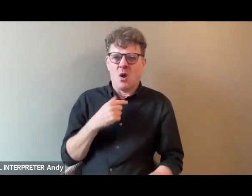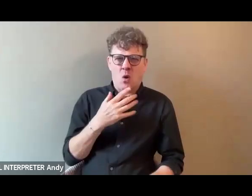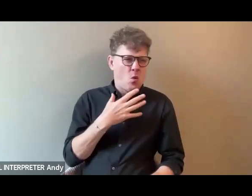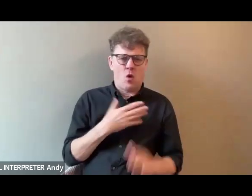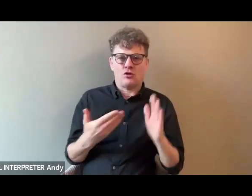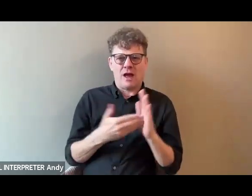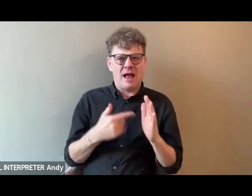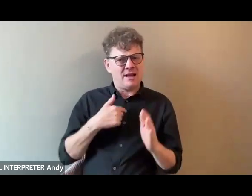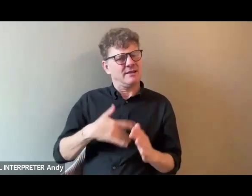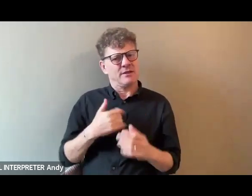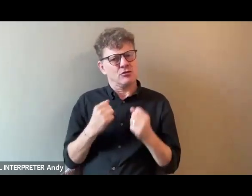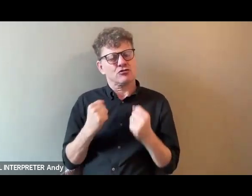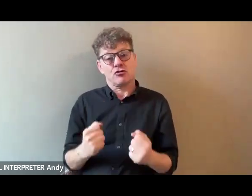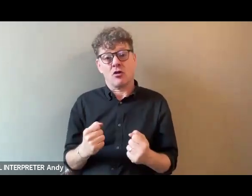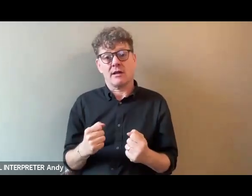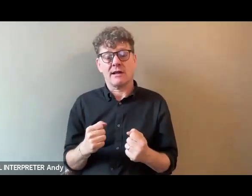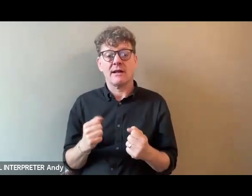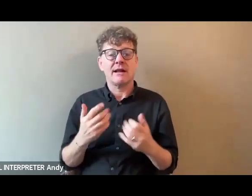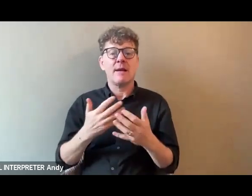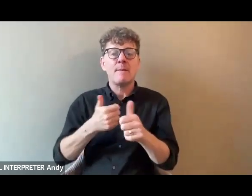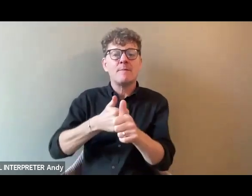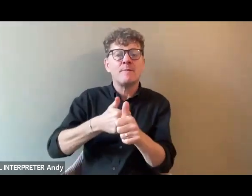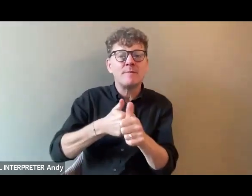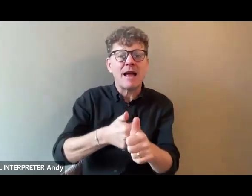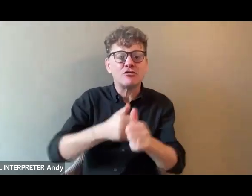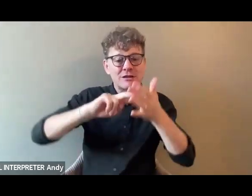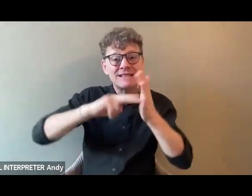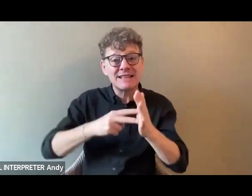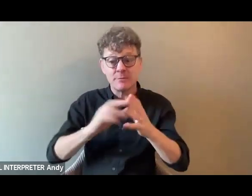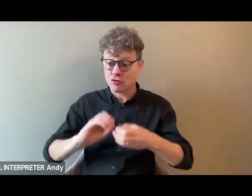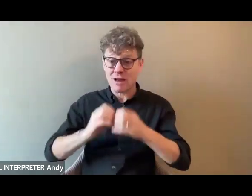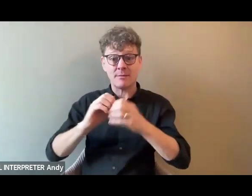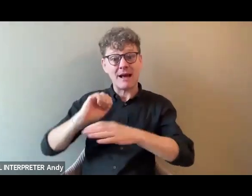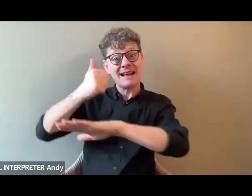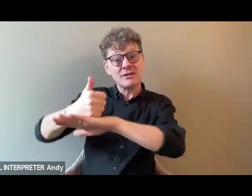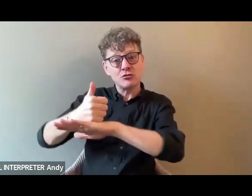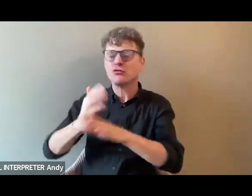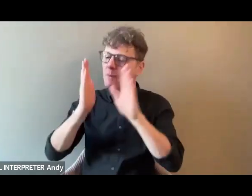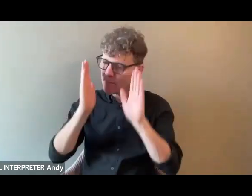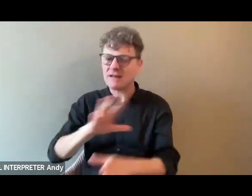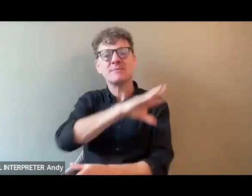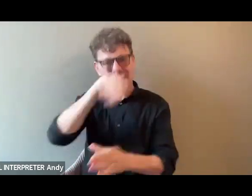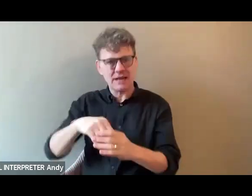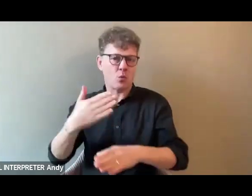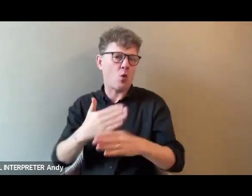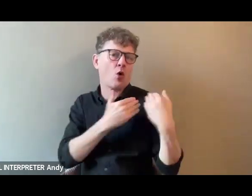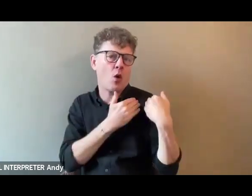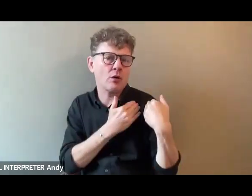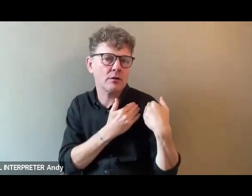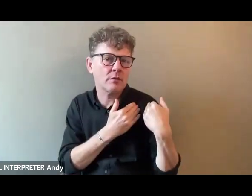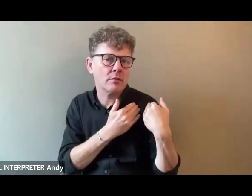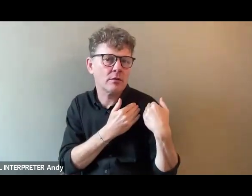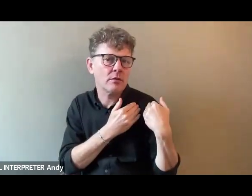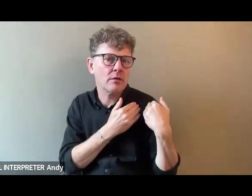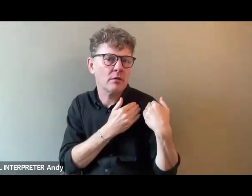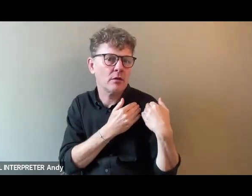really strongly about, any mentoring scheme created by an institution, it has to be workloaded, and the people involved have to be